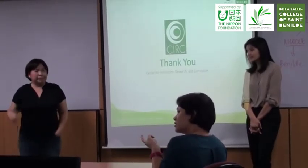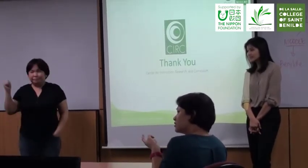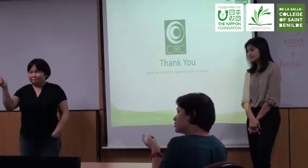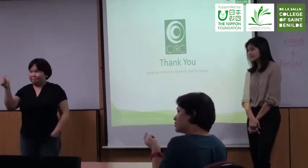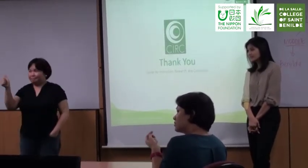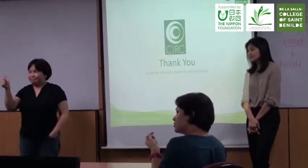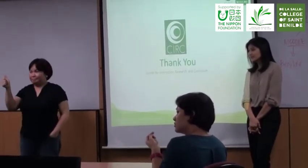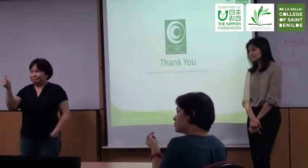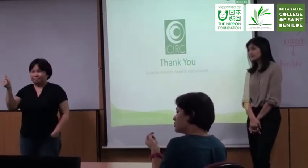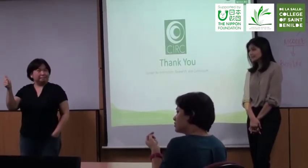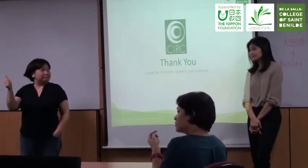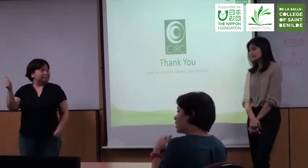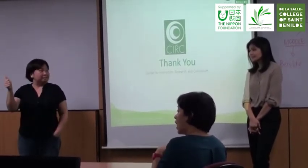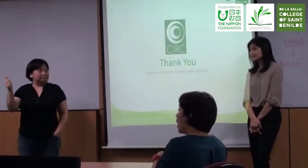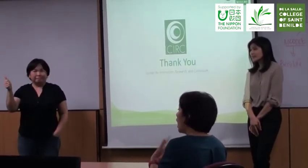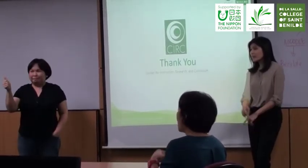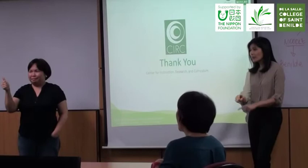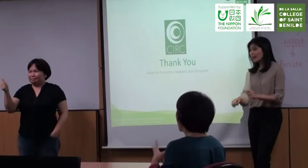Yes.